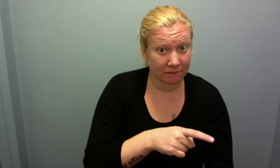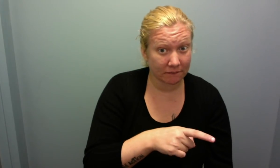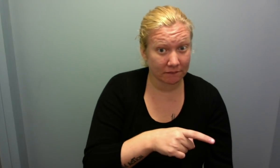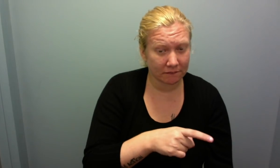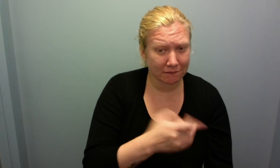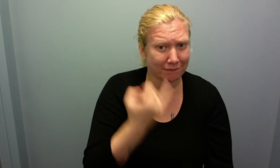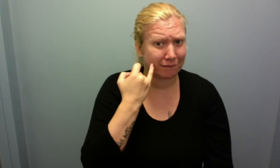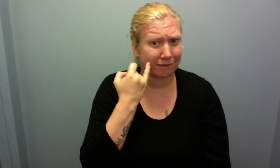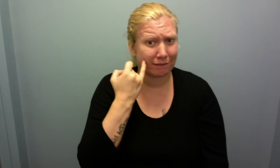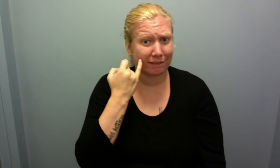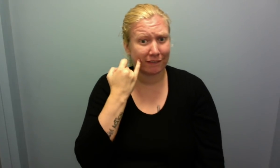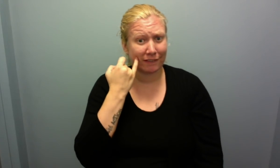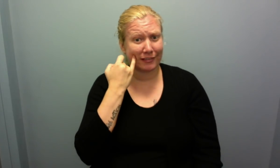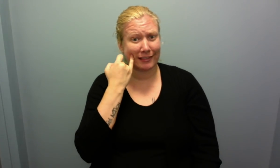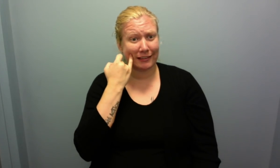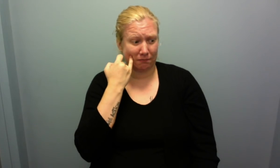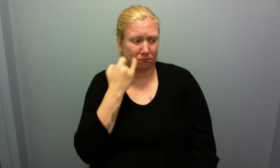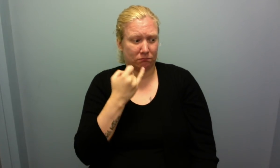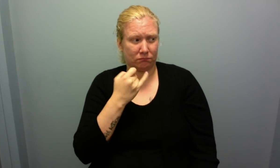if a deaf person got an education degree,